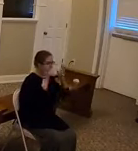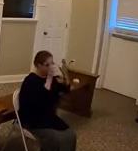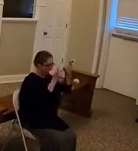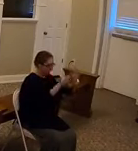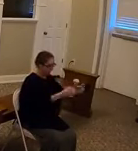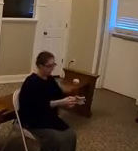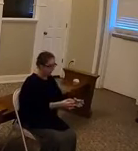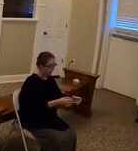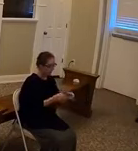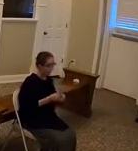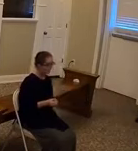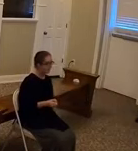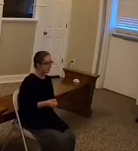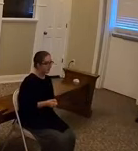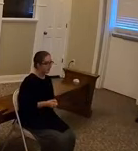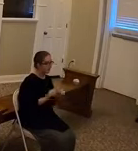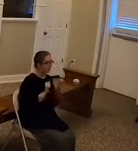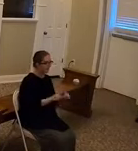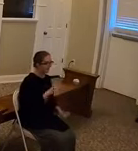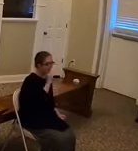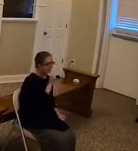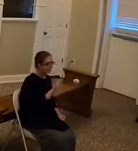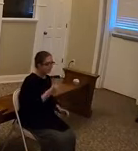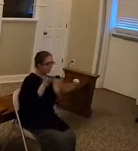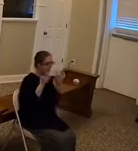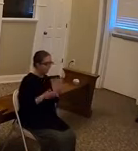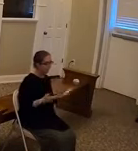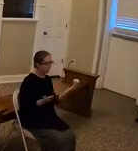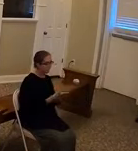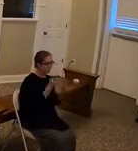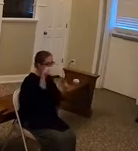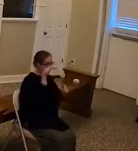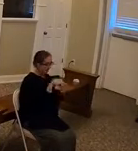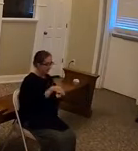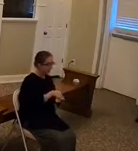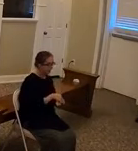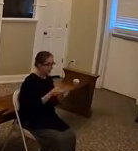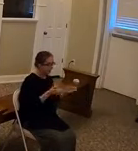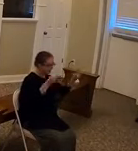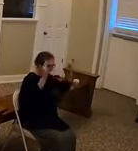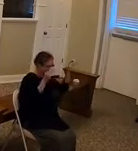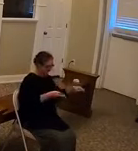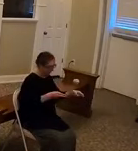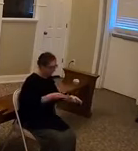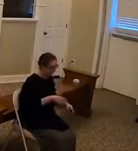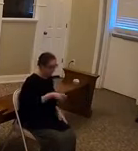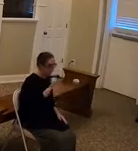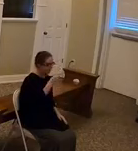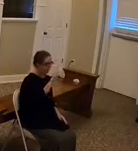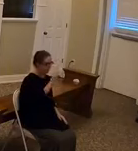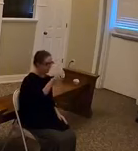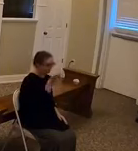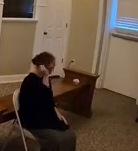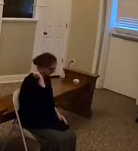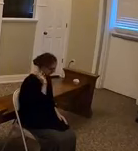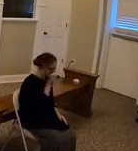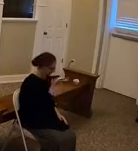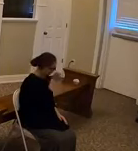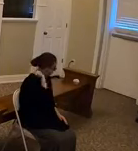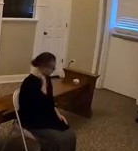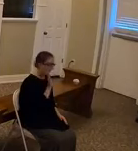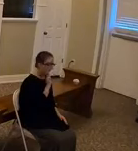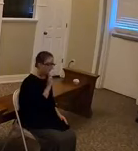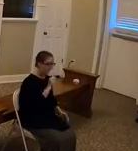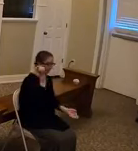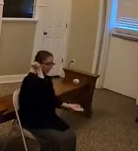set before you. Oh, hallelujah. Can I tell somebody tonight, amen, that what was happening to Mephibosheth was he was